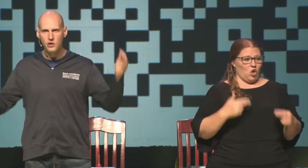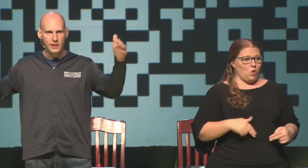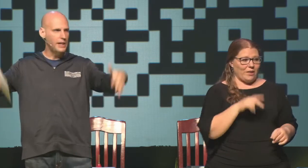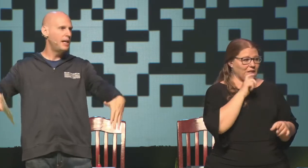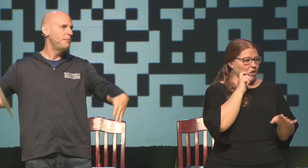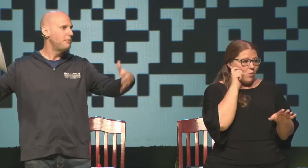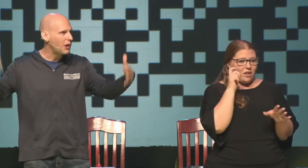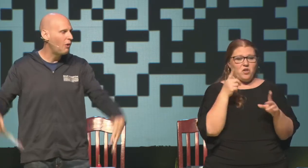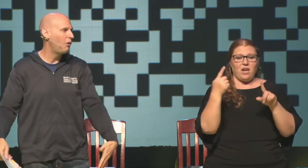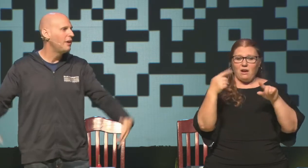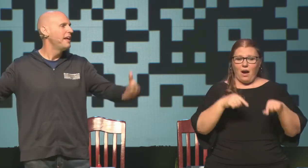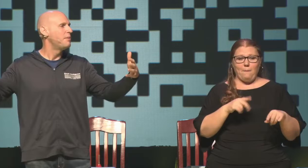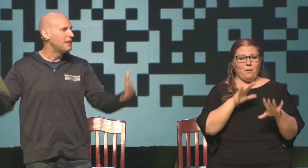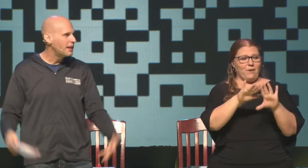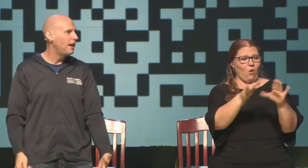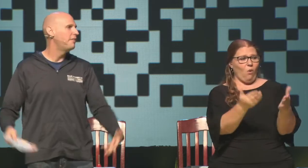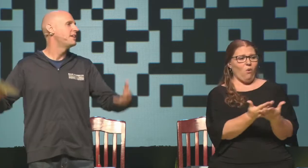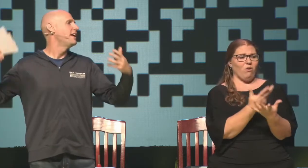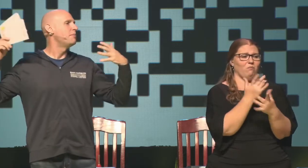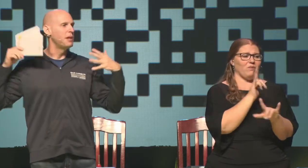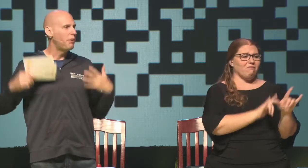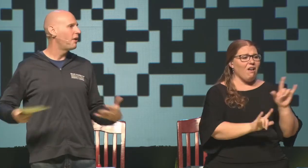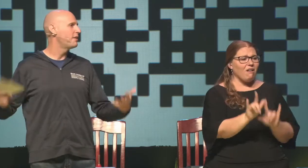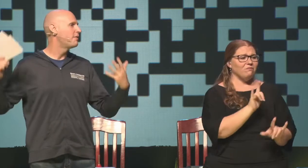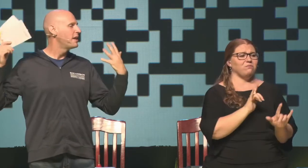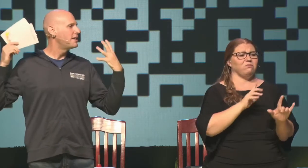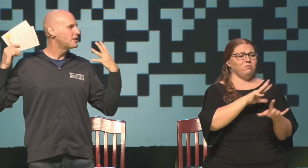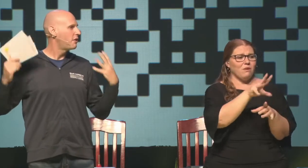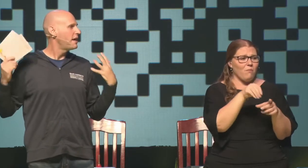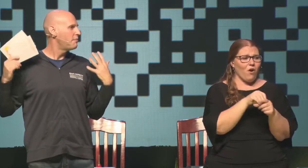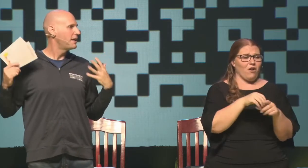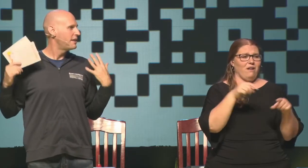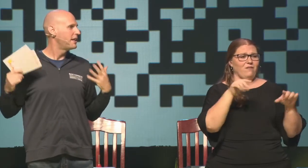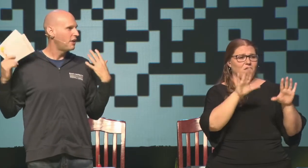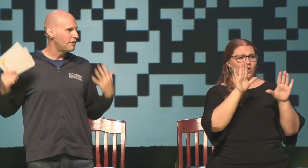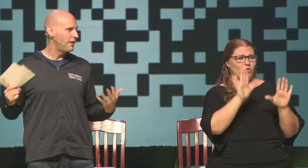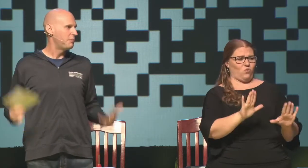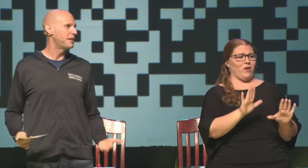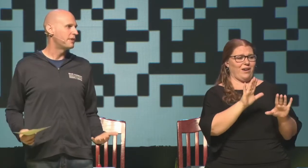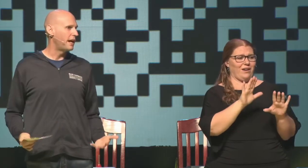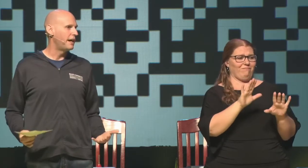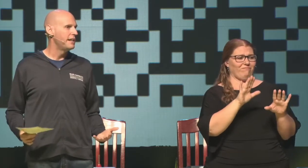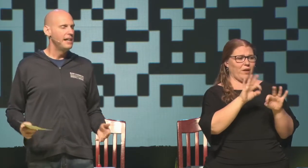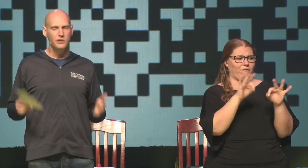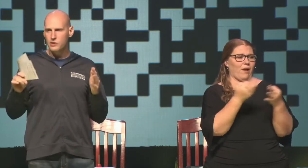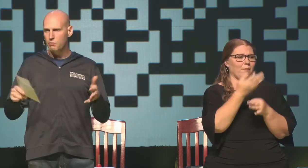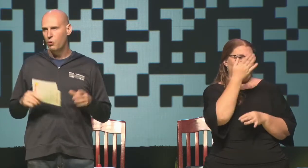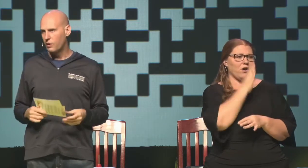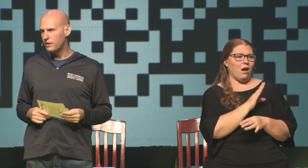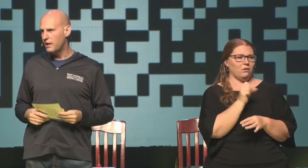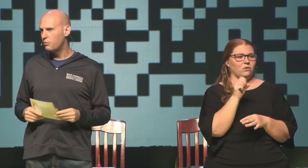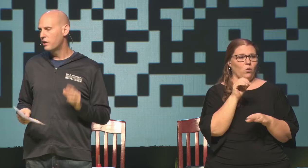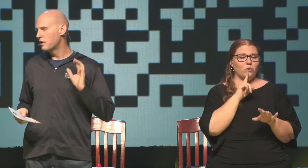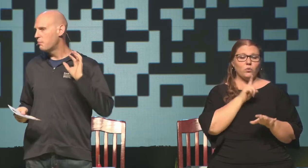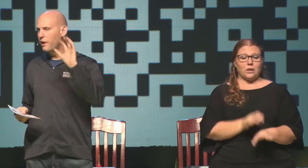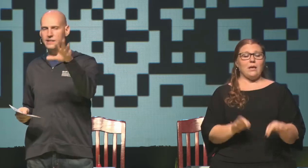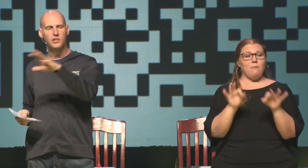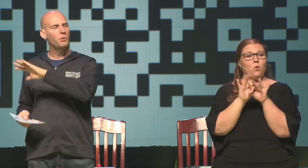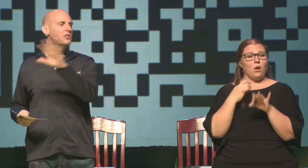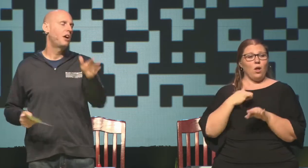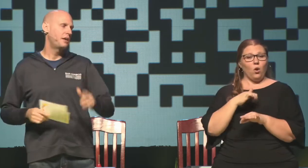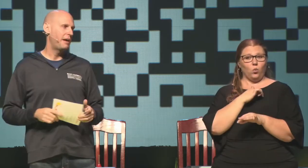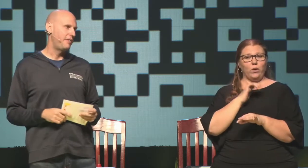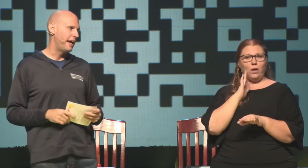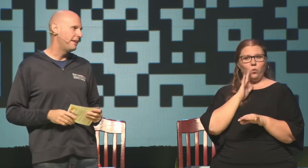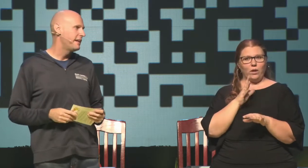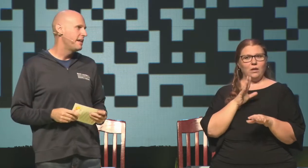sexuality, that you can come and be whole and be loved and be a part of this great big thing called the family of God. So it's important, and we're going to press in. So we're going